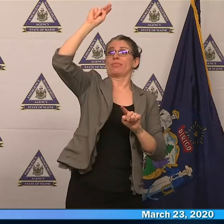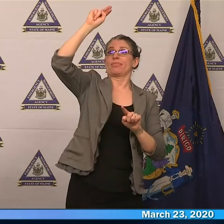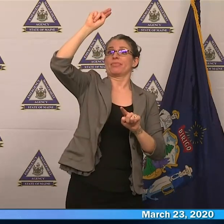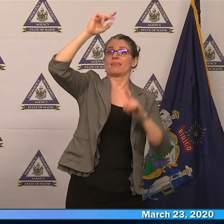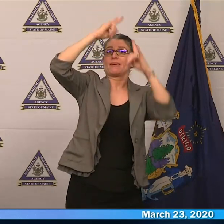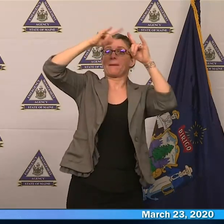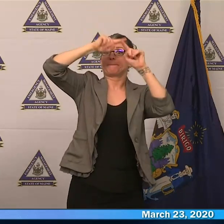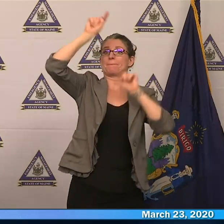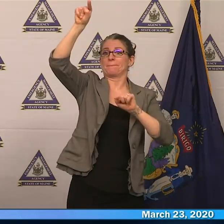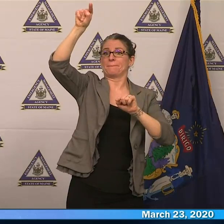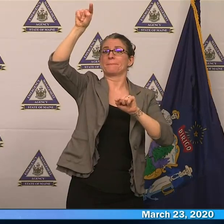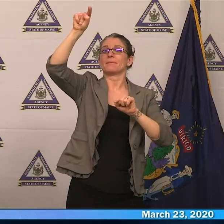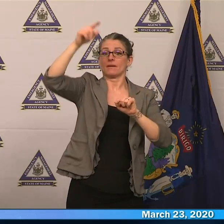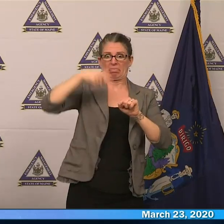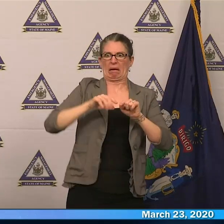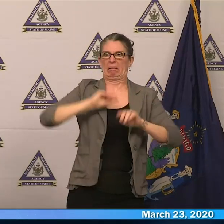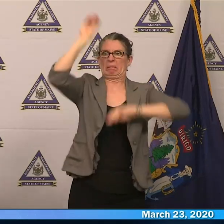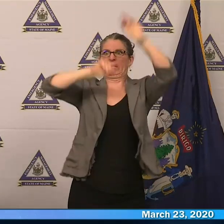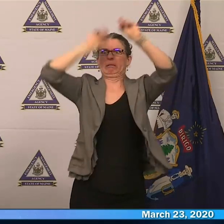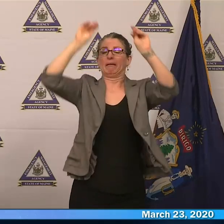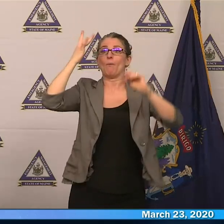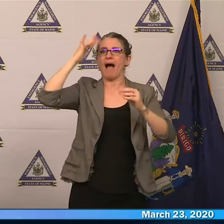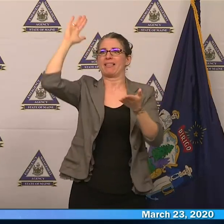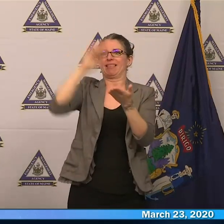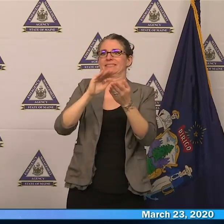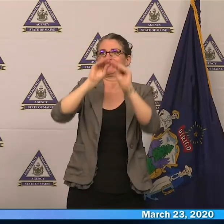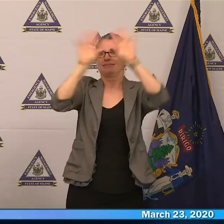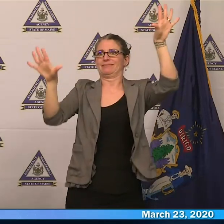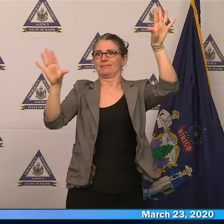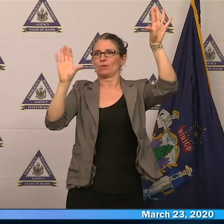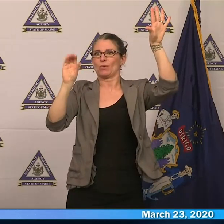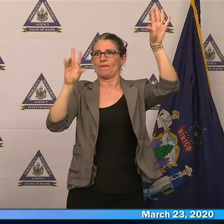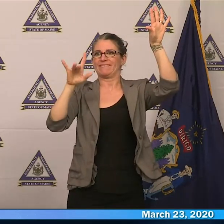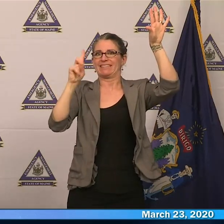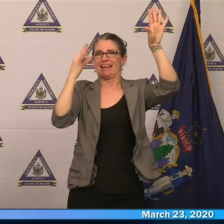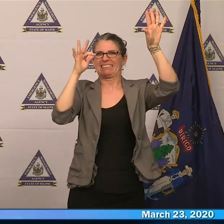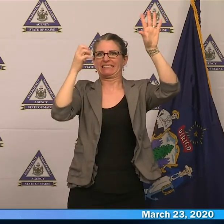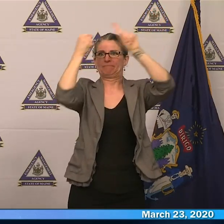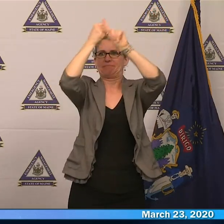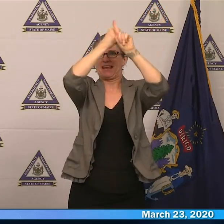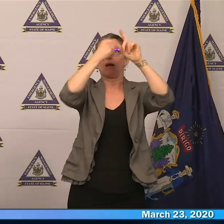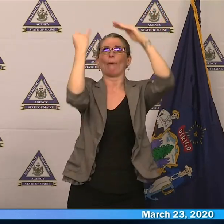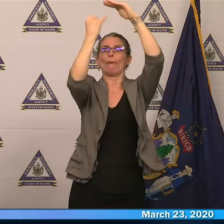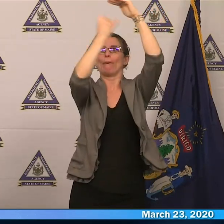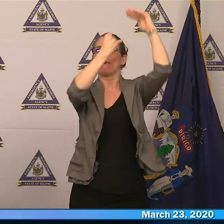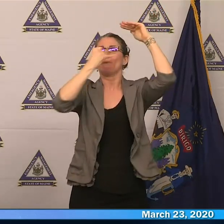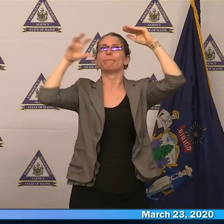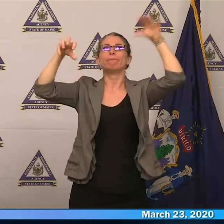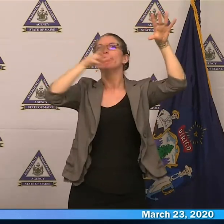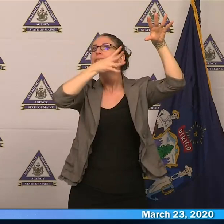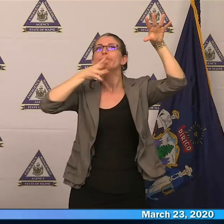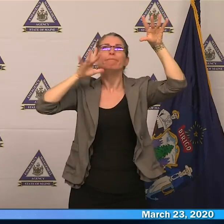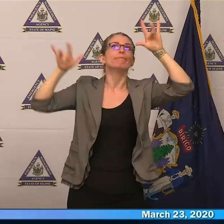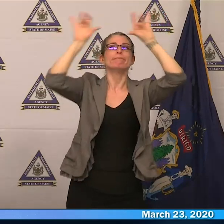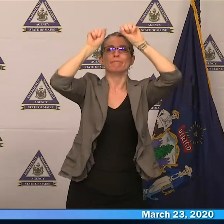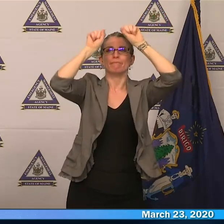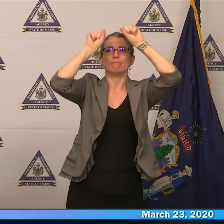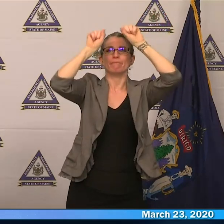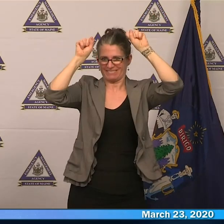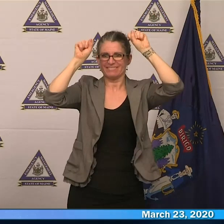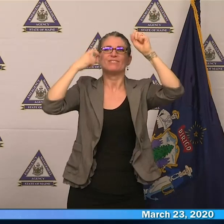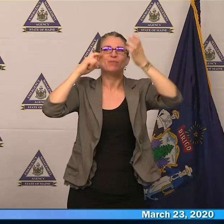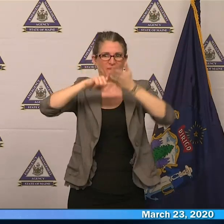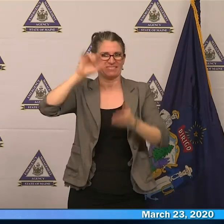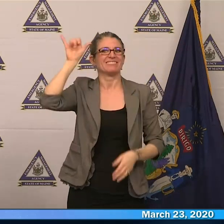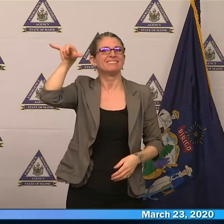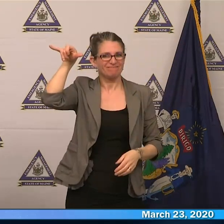now is that, as we've talked about, when you're dealing with an infectious disease, one of the numbers that are really